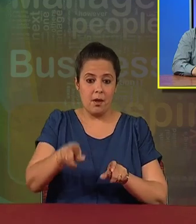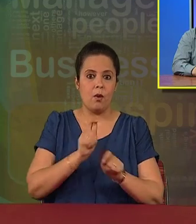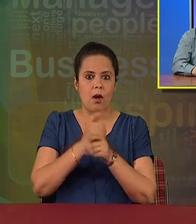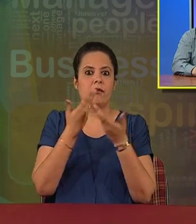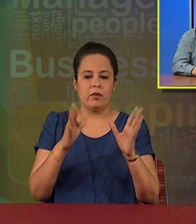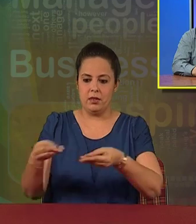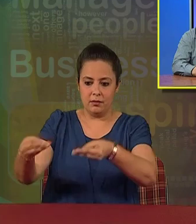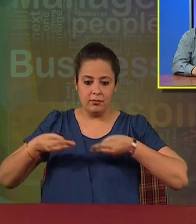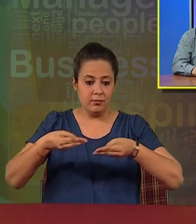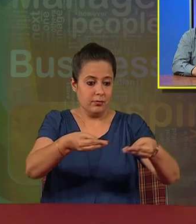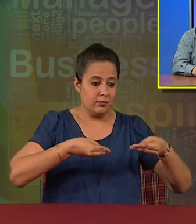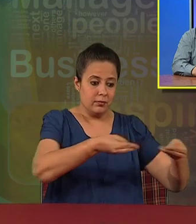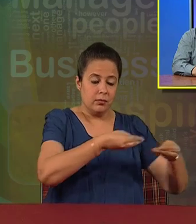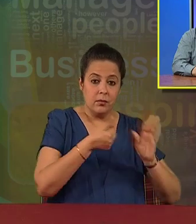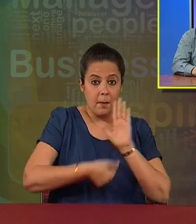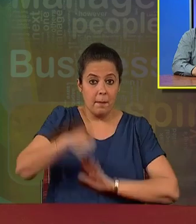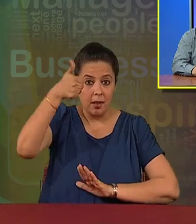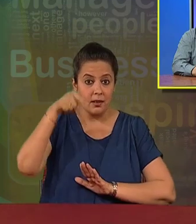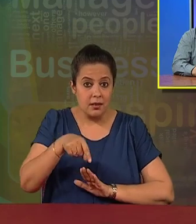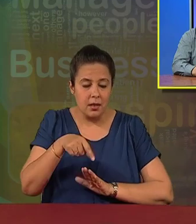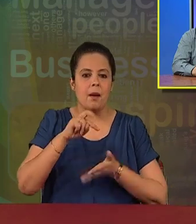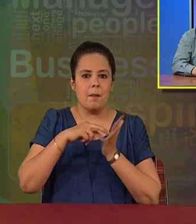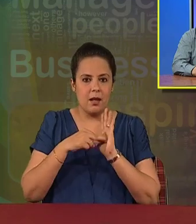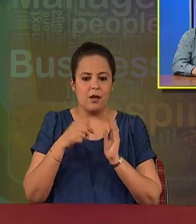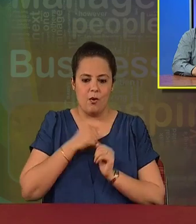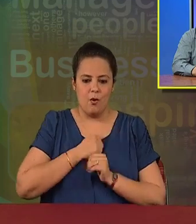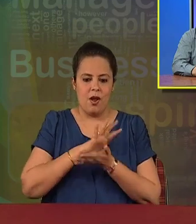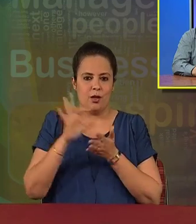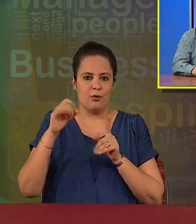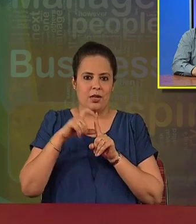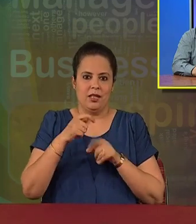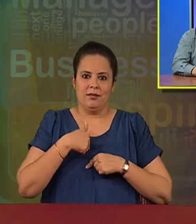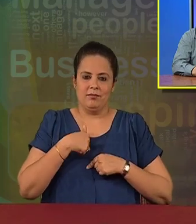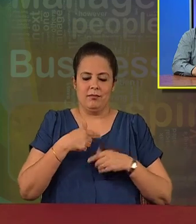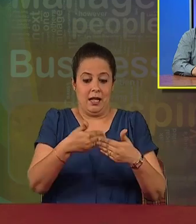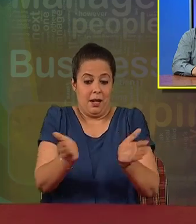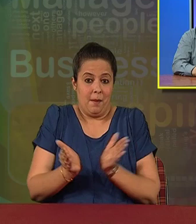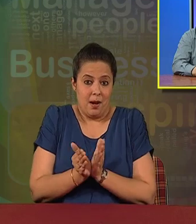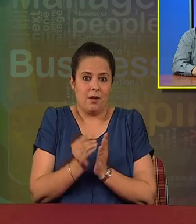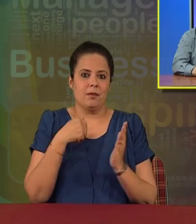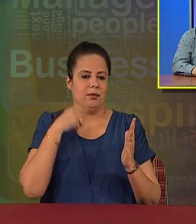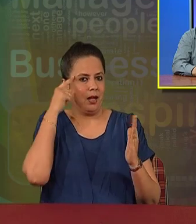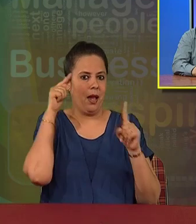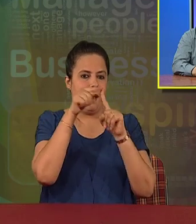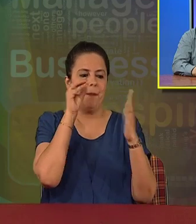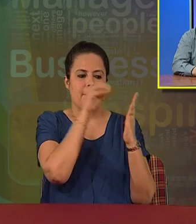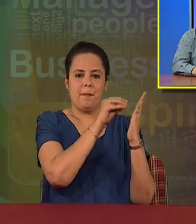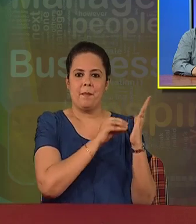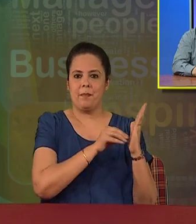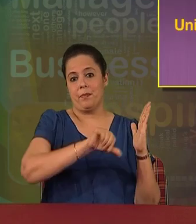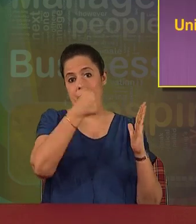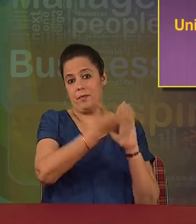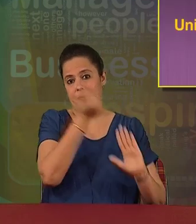best, then certainly they will be able to achieve the target which are specifically settled for their own